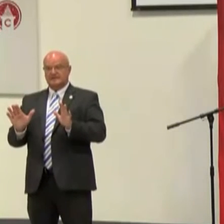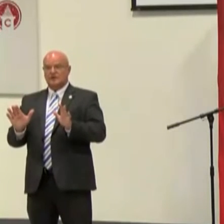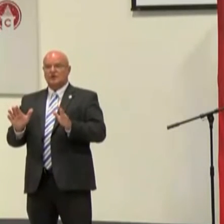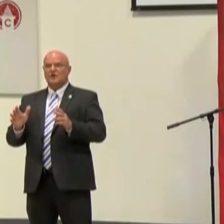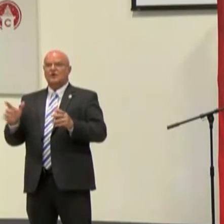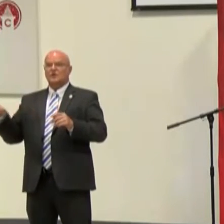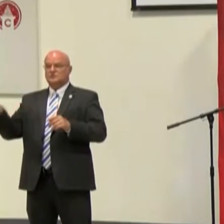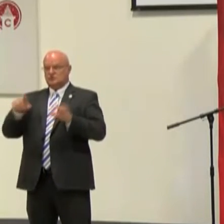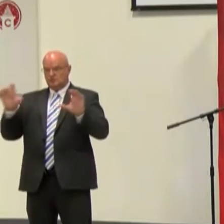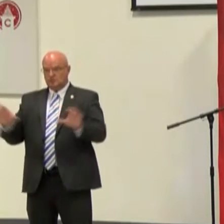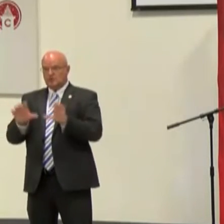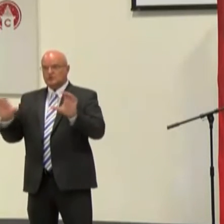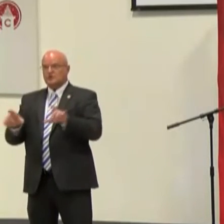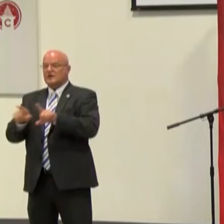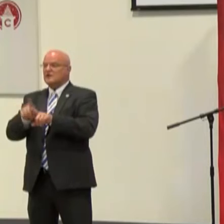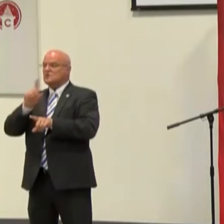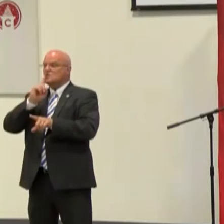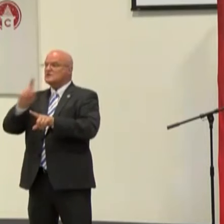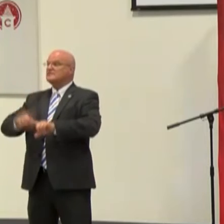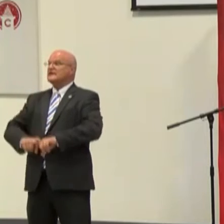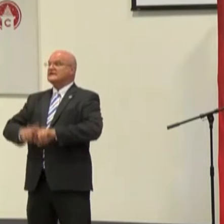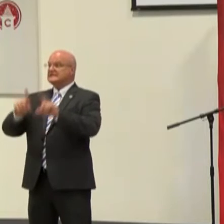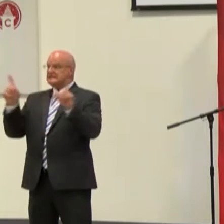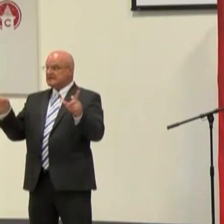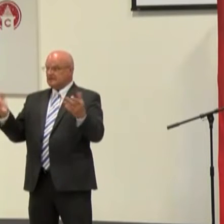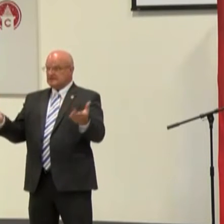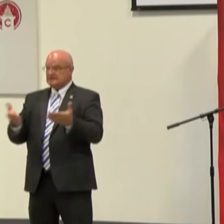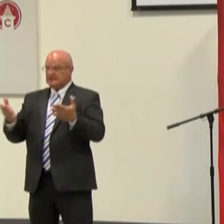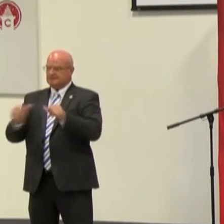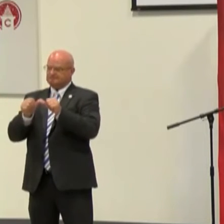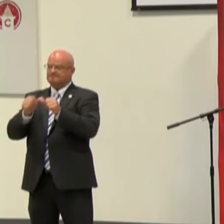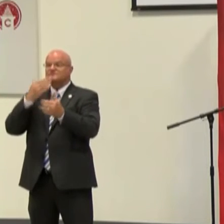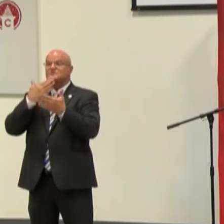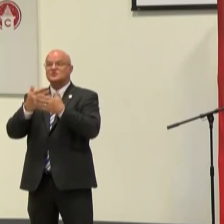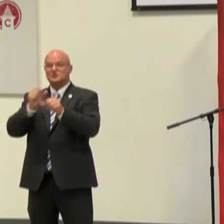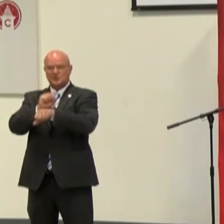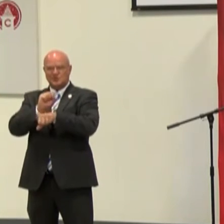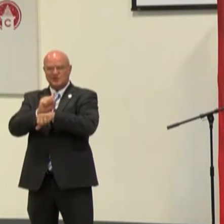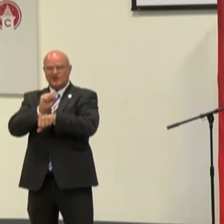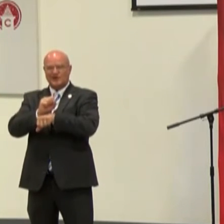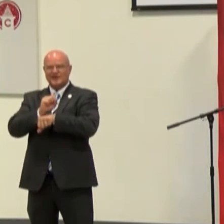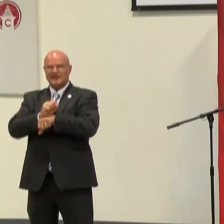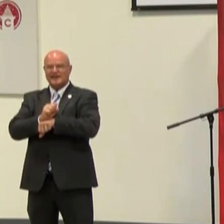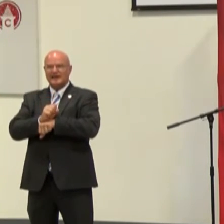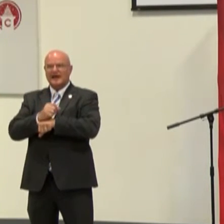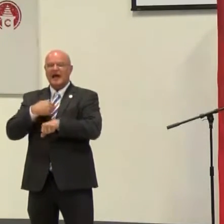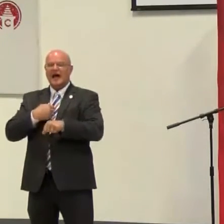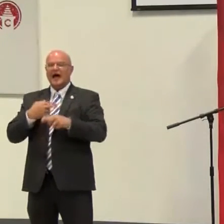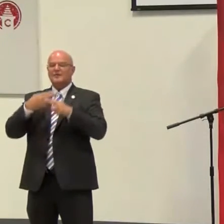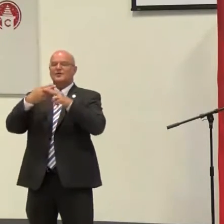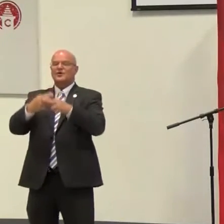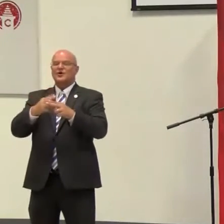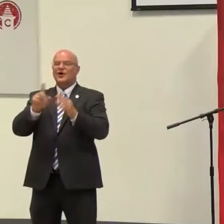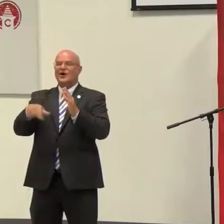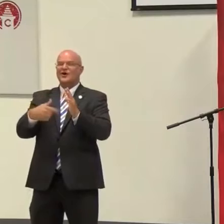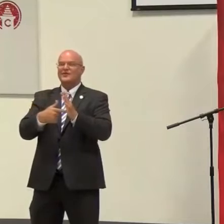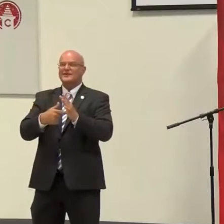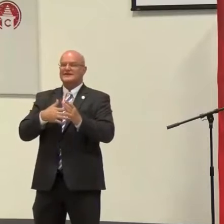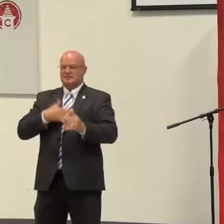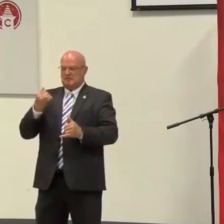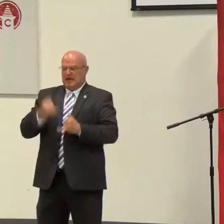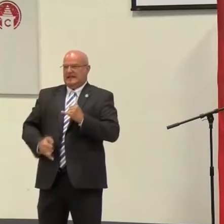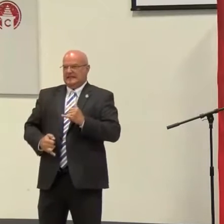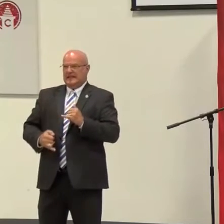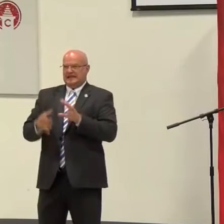What you've been doing has really made a difference. Keep up the good work. I'm going to call this section, my